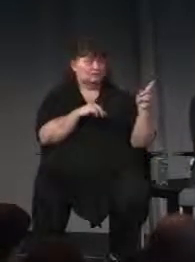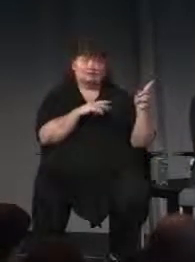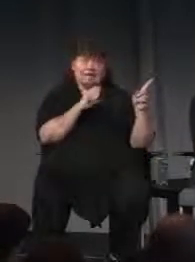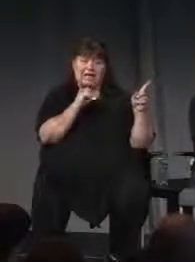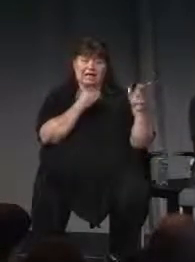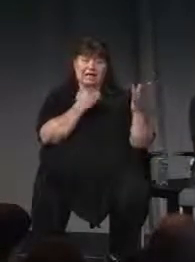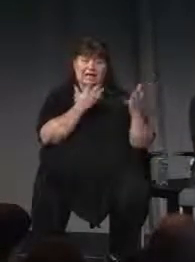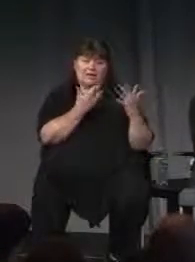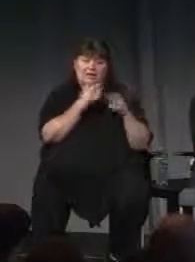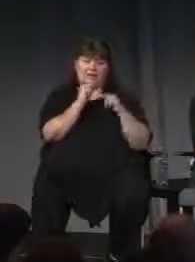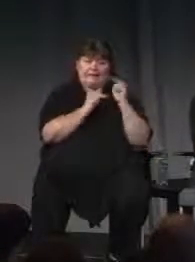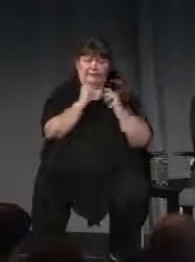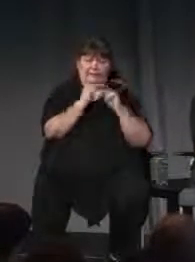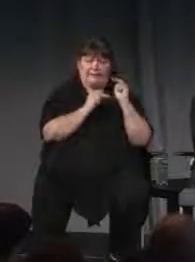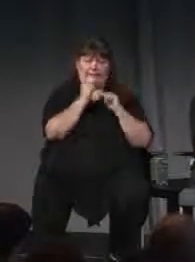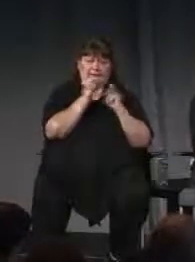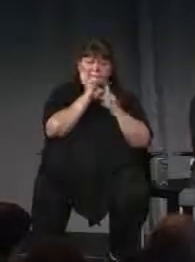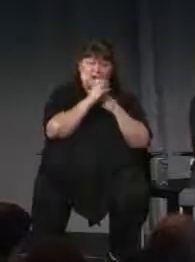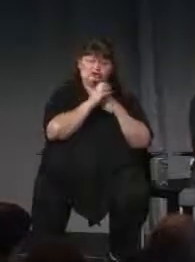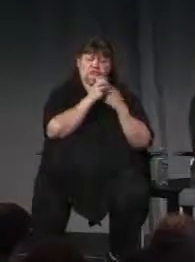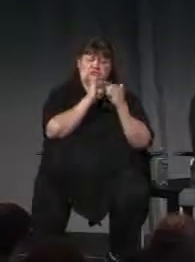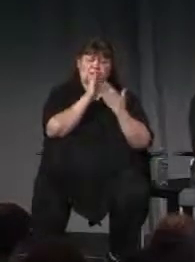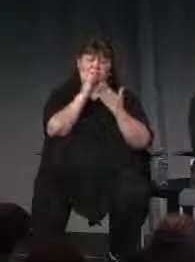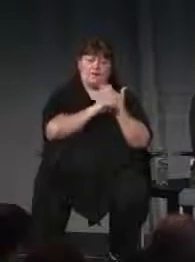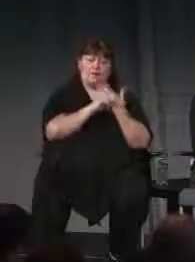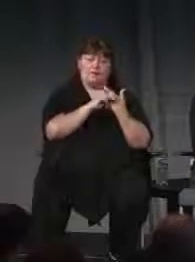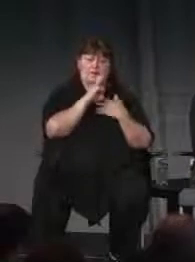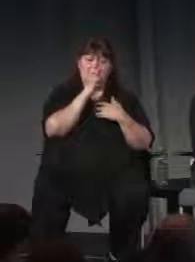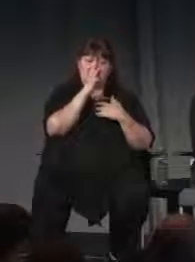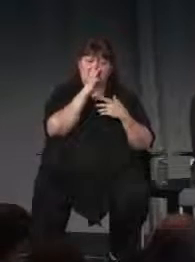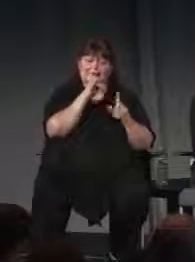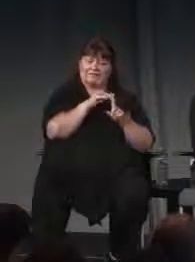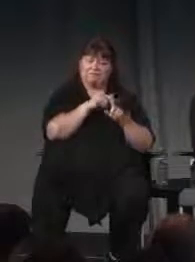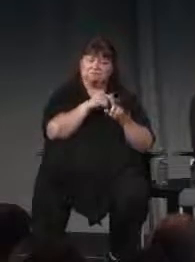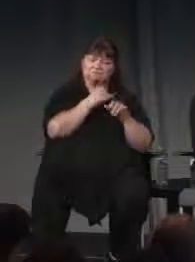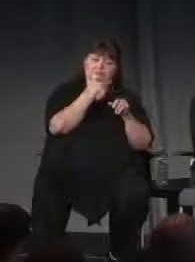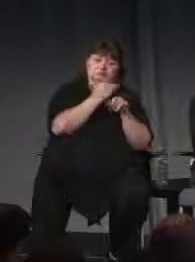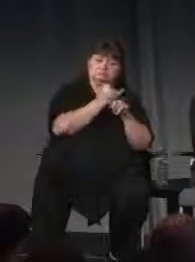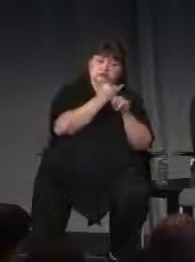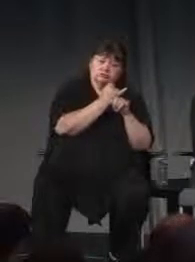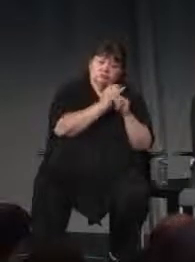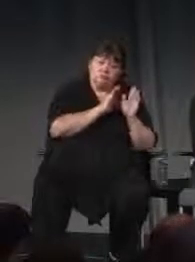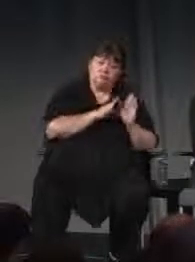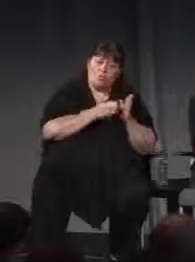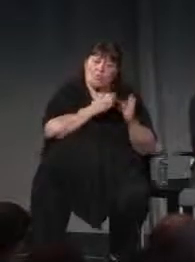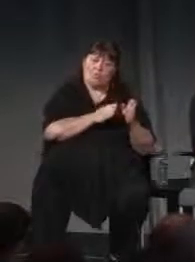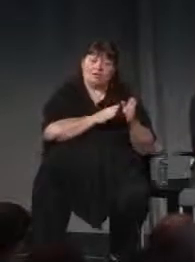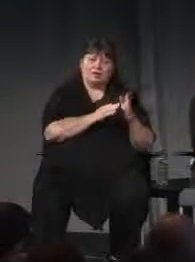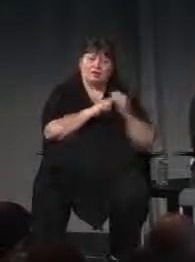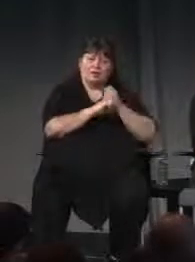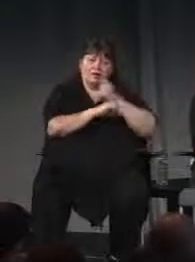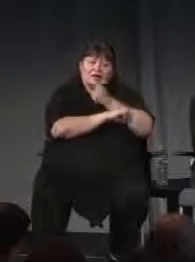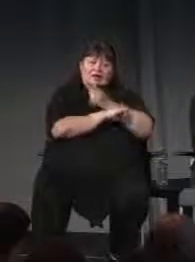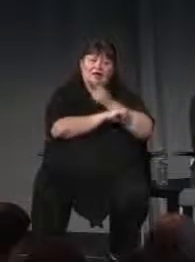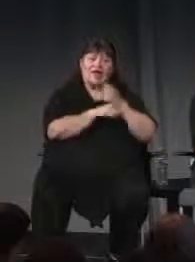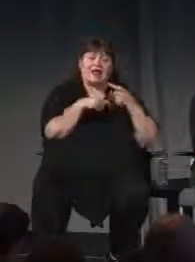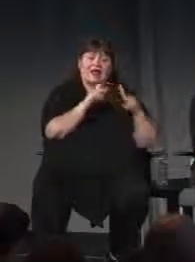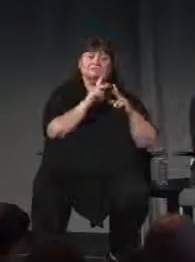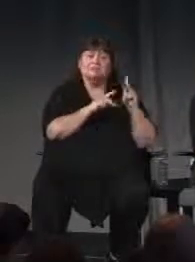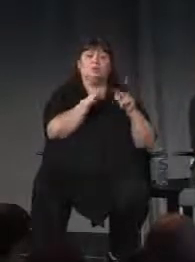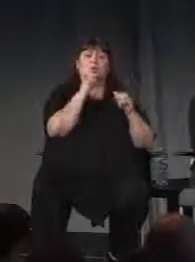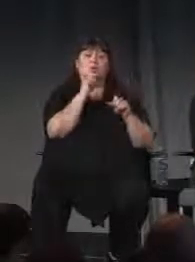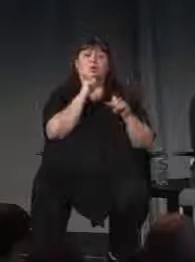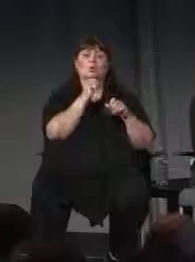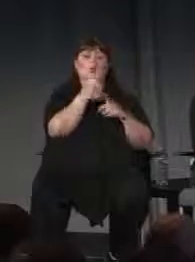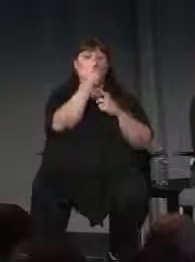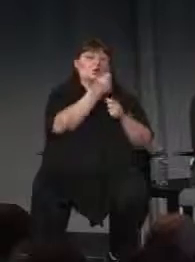time, building up the culture and the curriculum at Wesleyan is an institutional thing. It allows for people who are interested in sound art to work there.